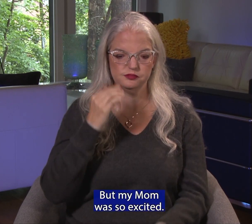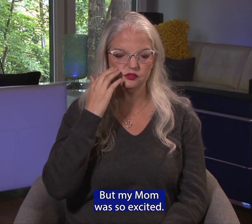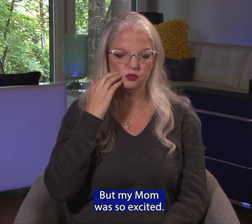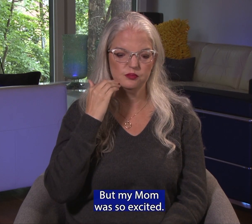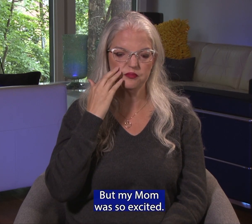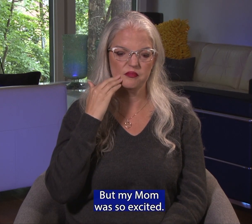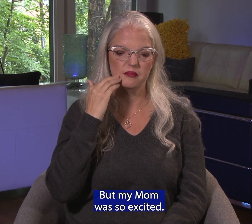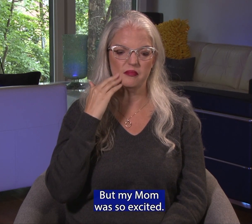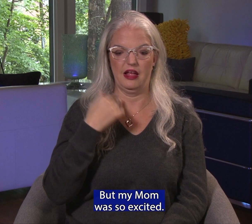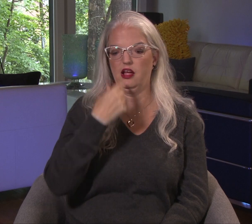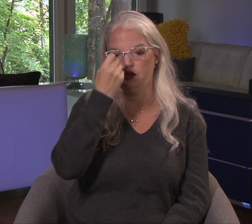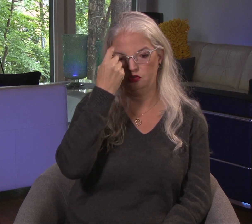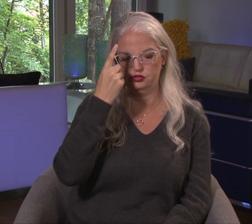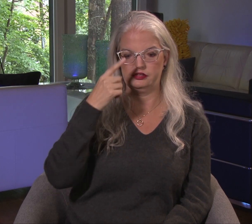excited.